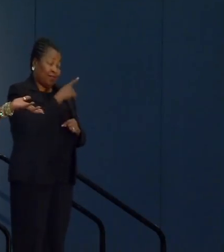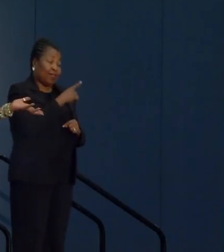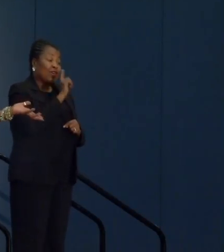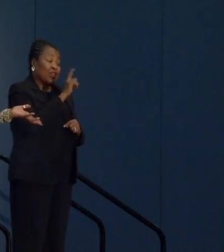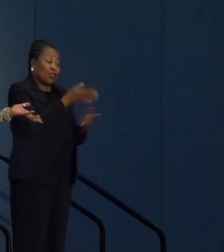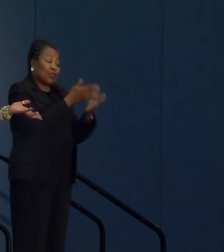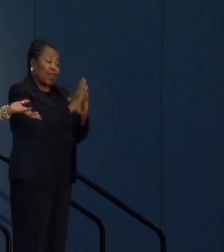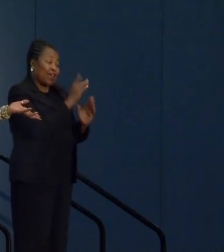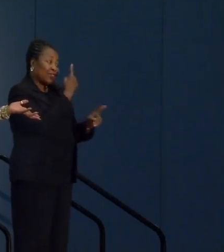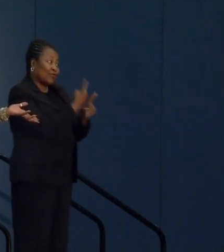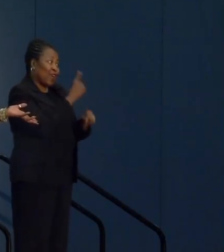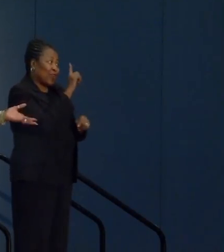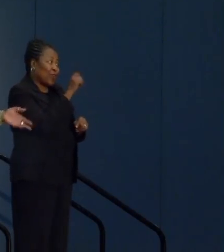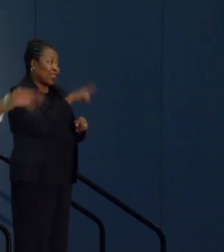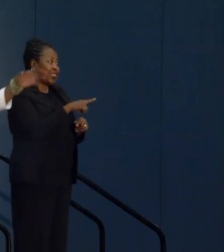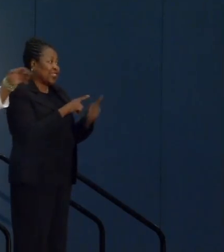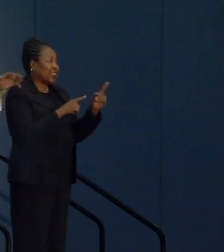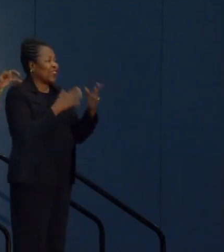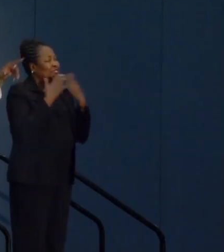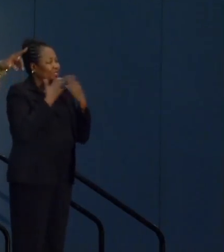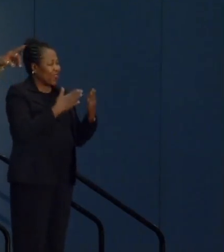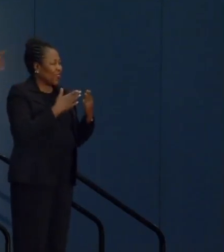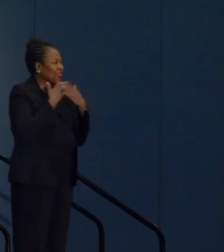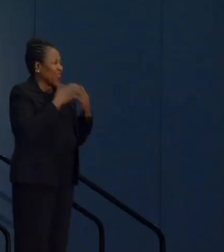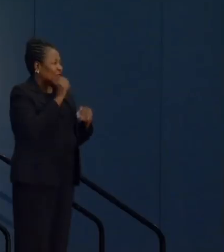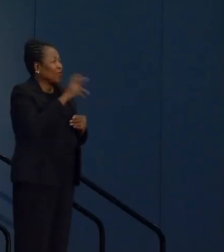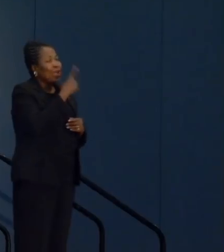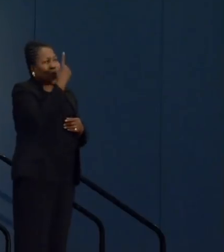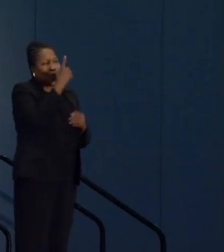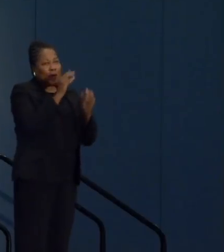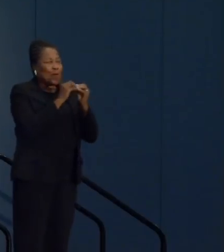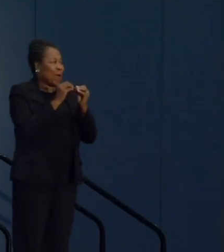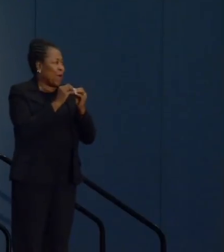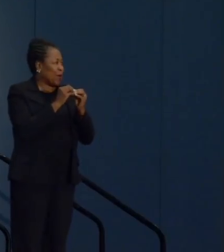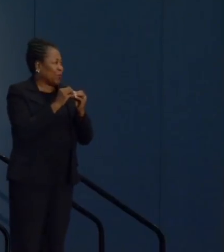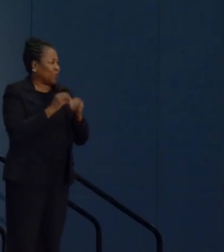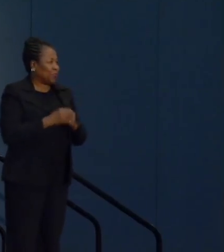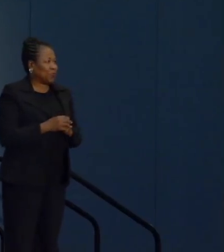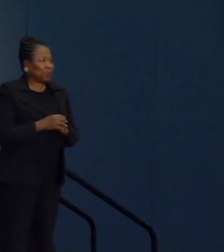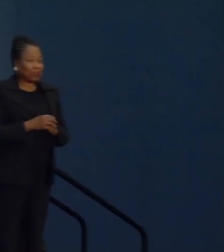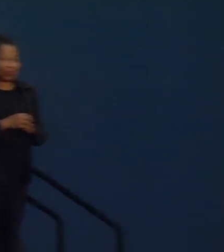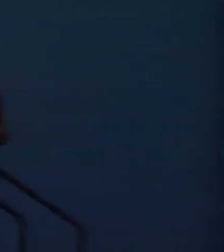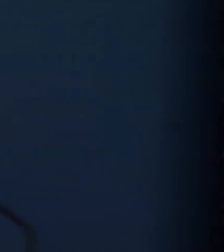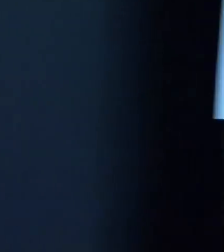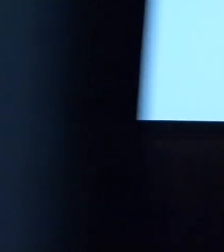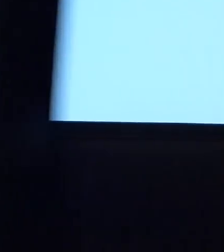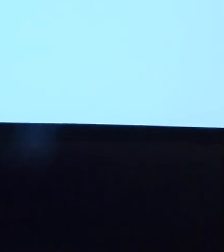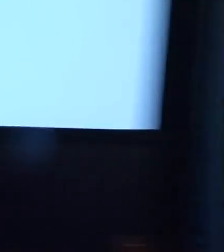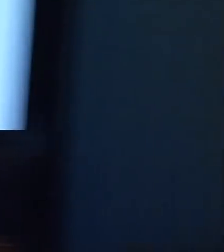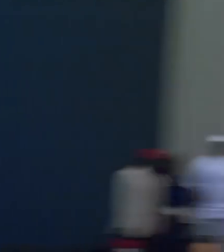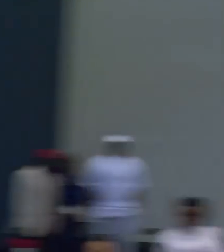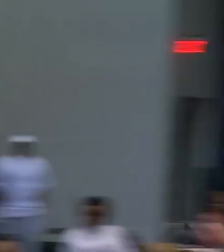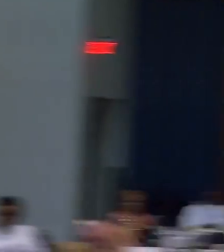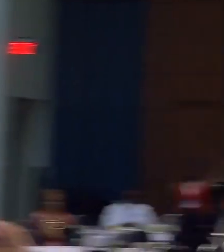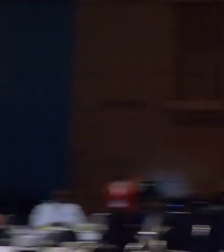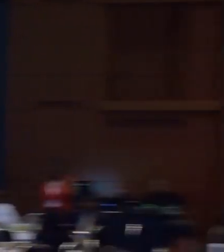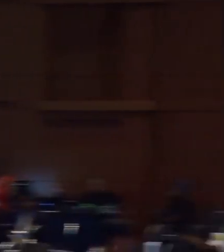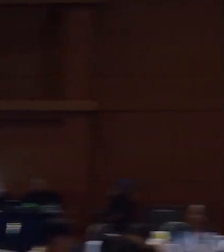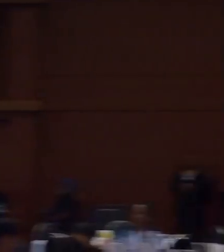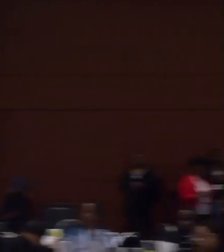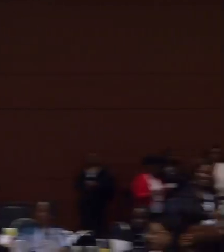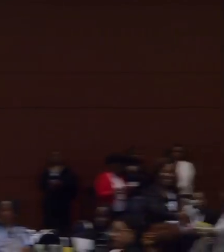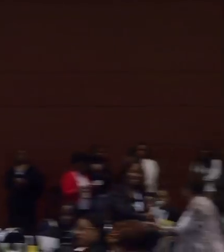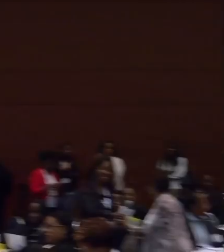ask the right question. Thank you. Okay, we got one more. Oh, a man is going to ask a